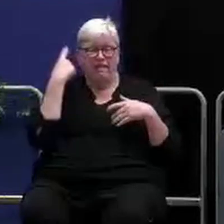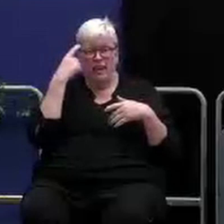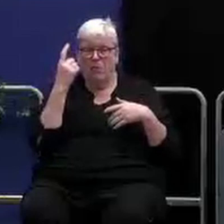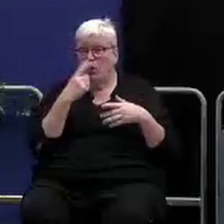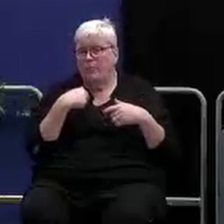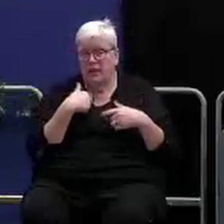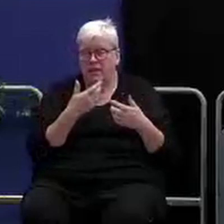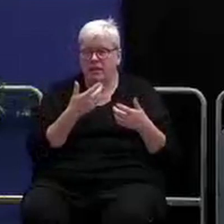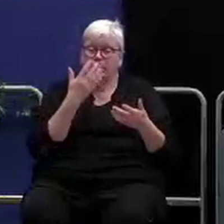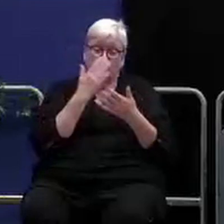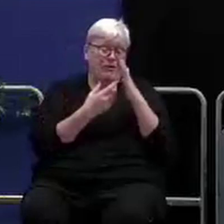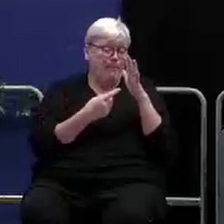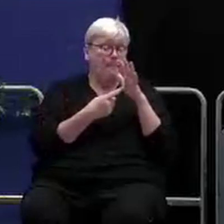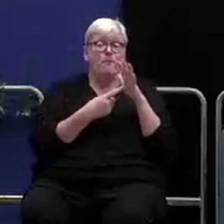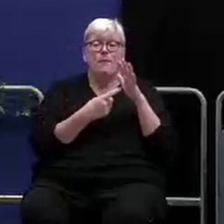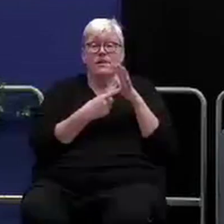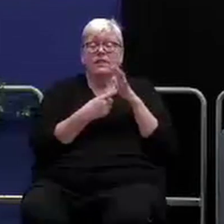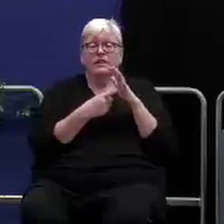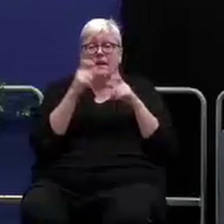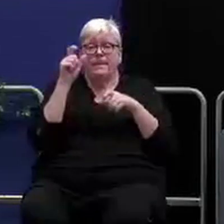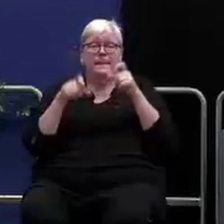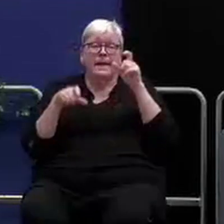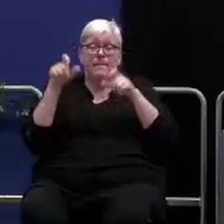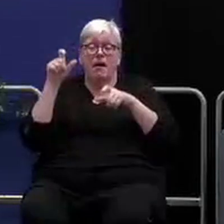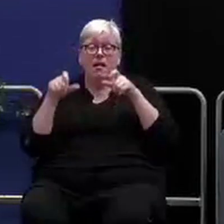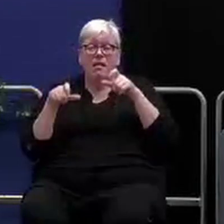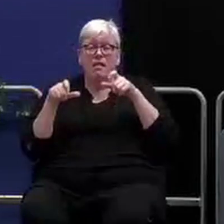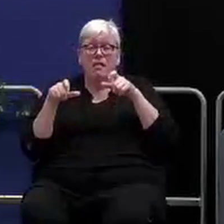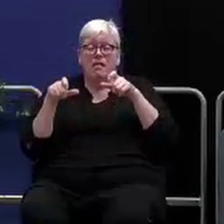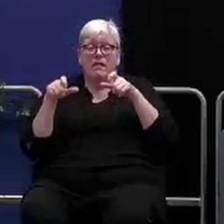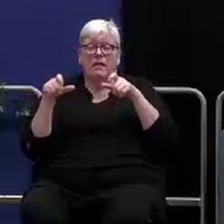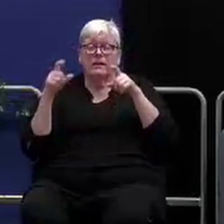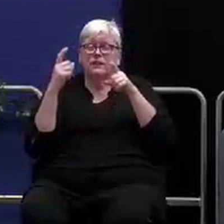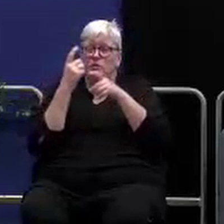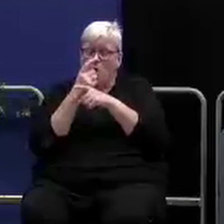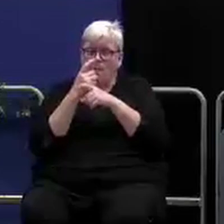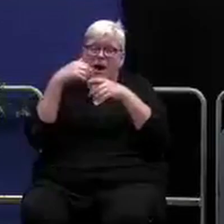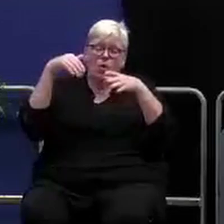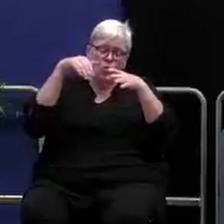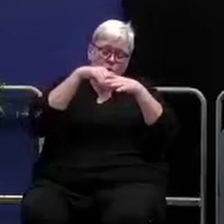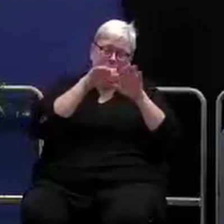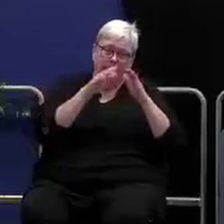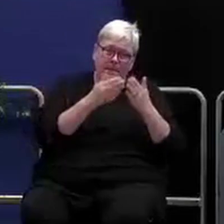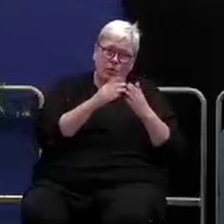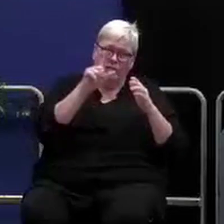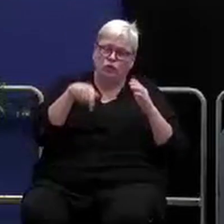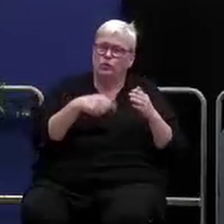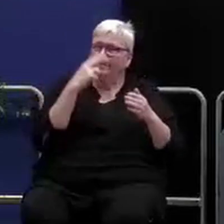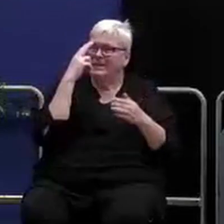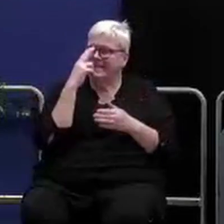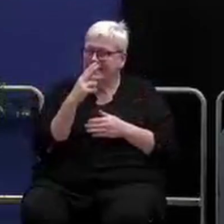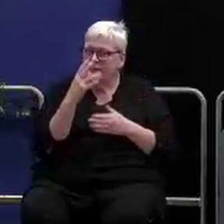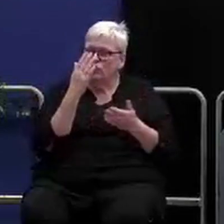really important that the people discussed in the books could not be seen to